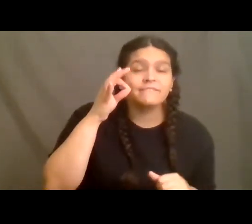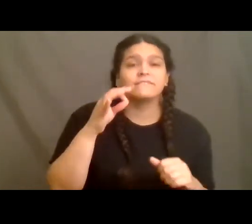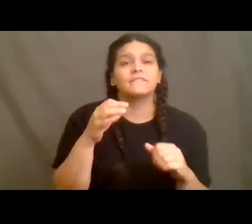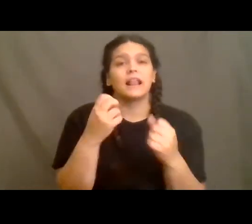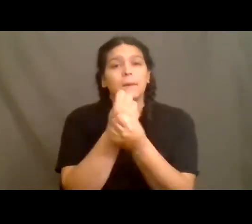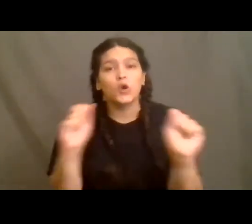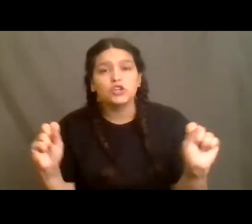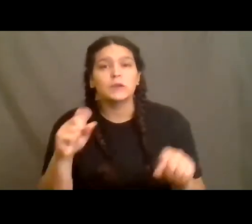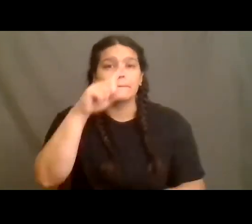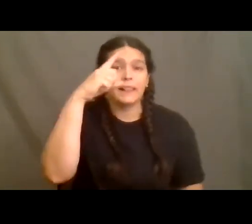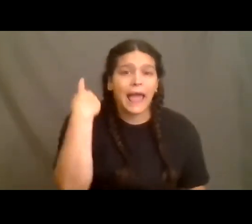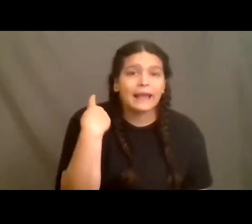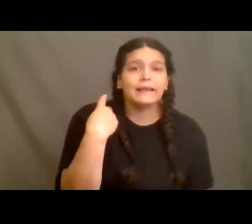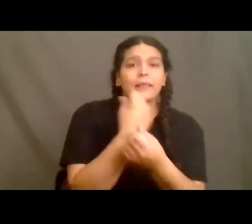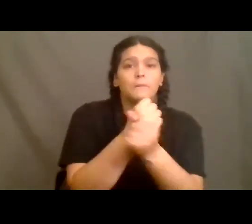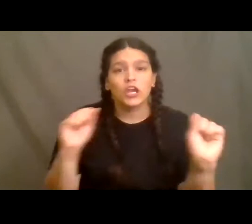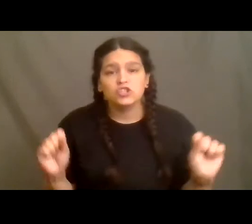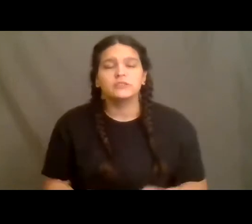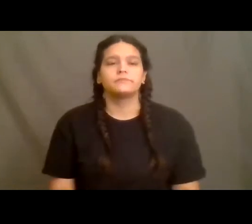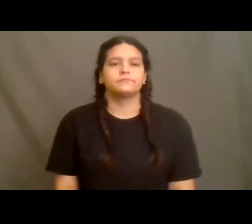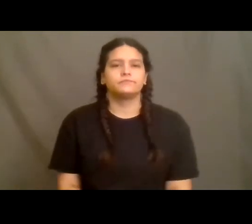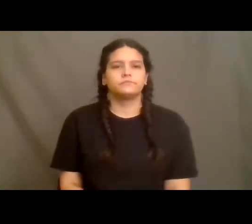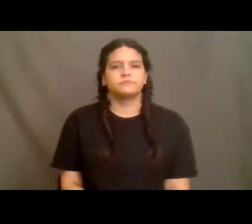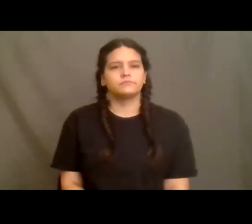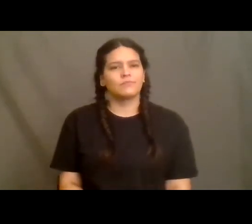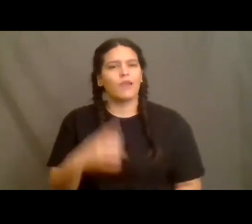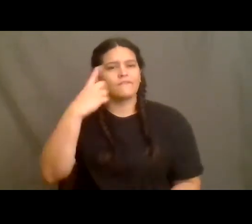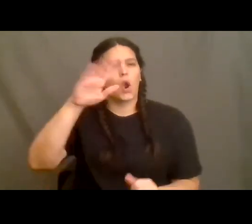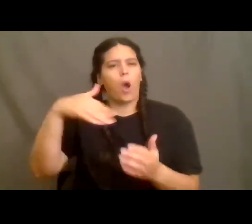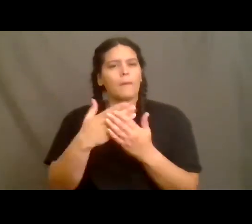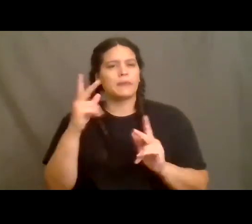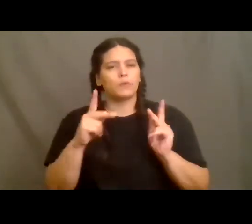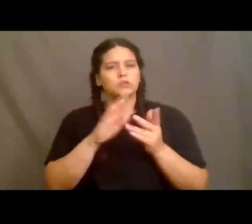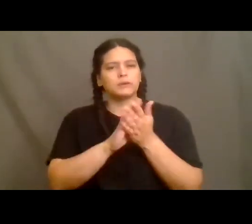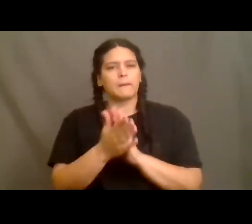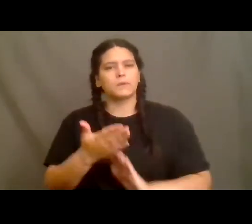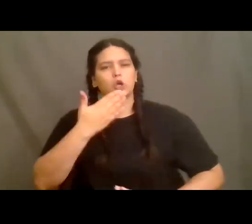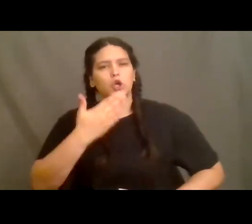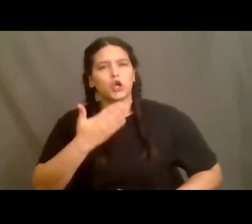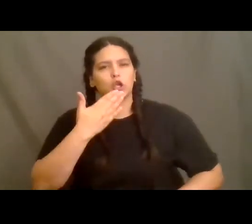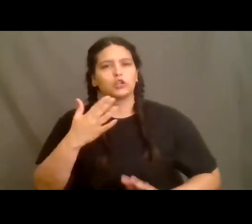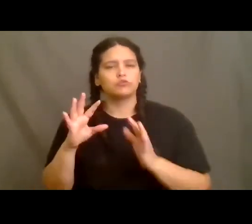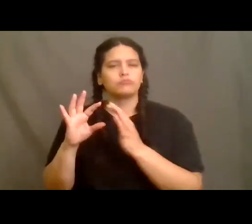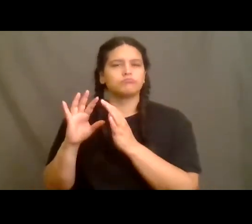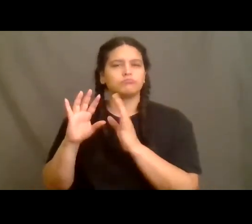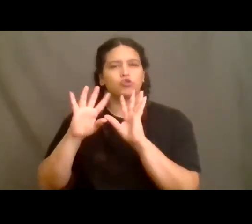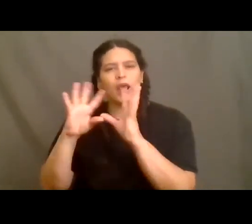So, and just for all people to be good relatives and to live a